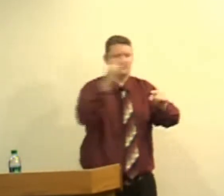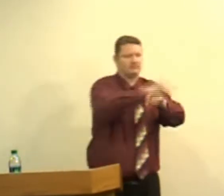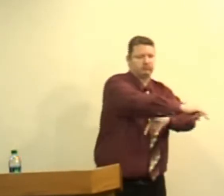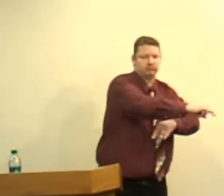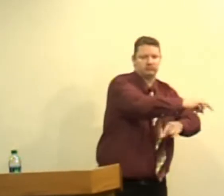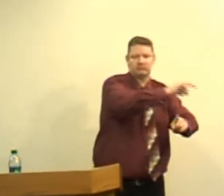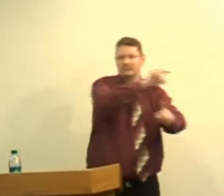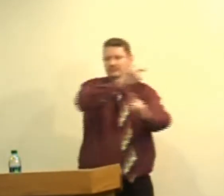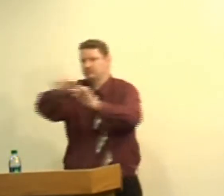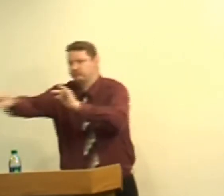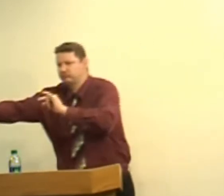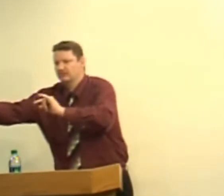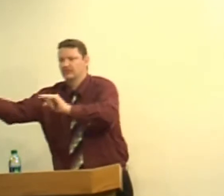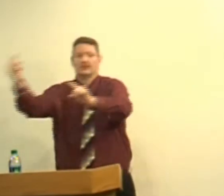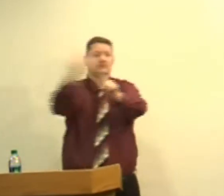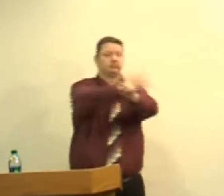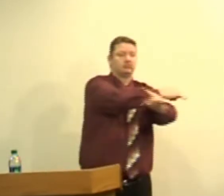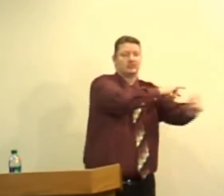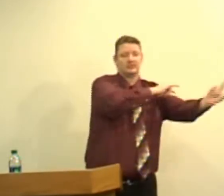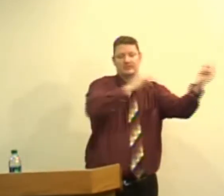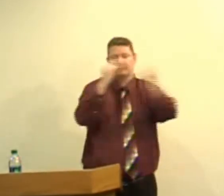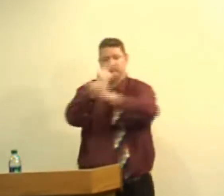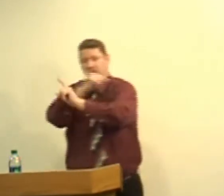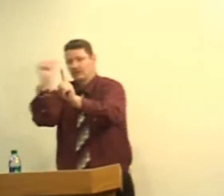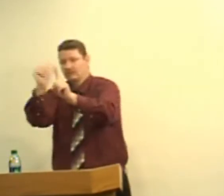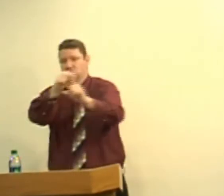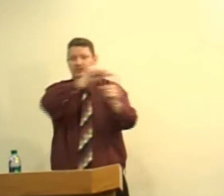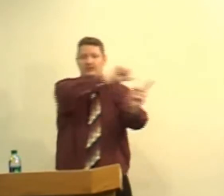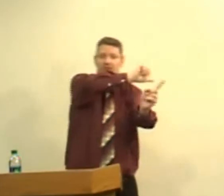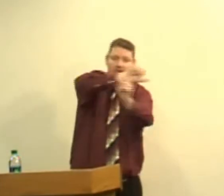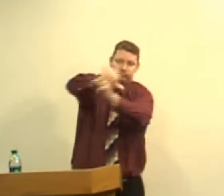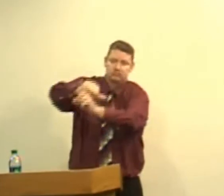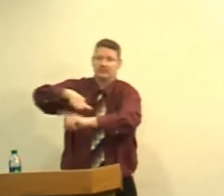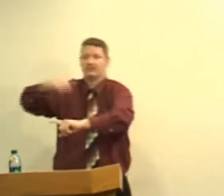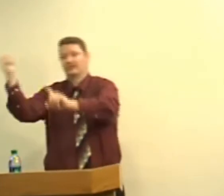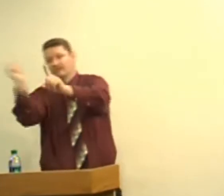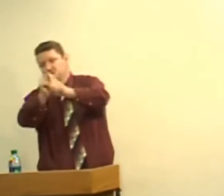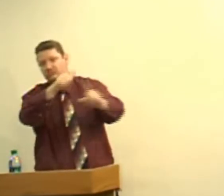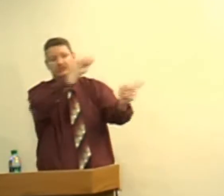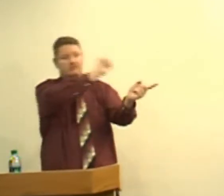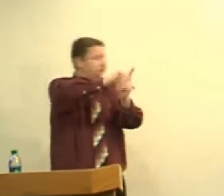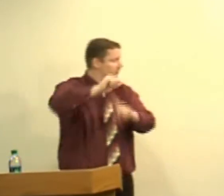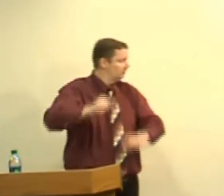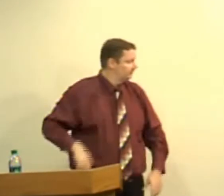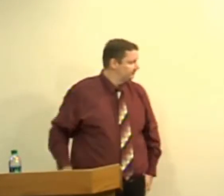And then what do they do? They go about deceiving other people, trying to fool other people.